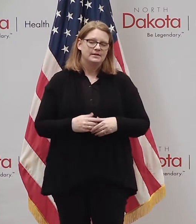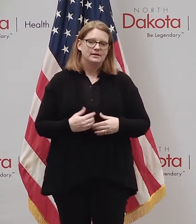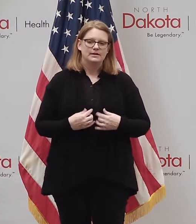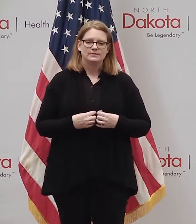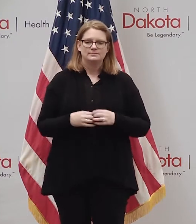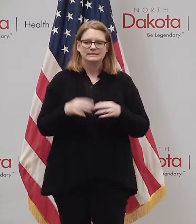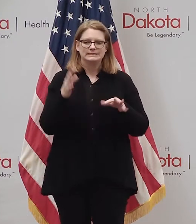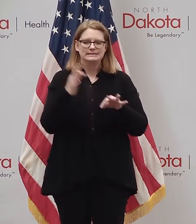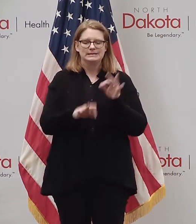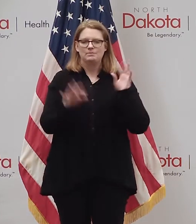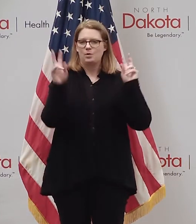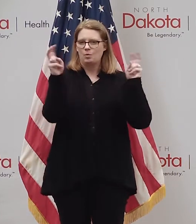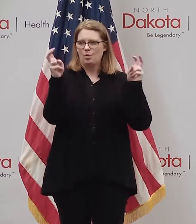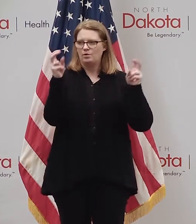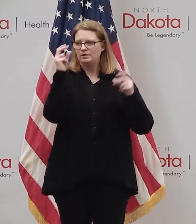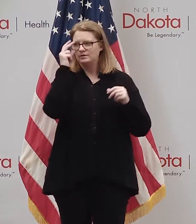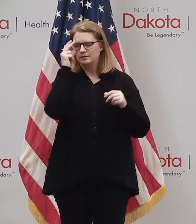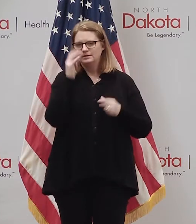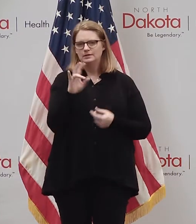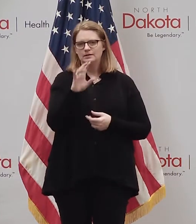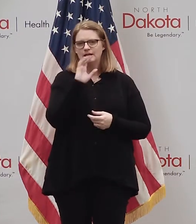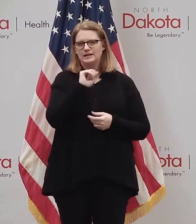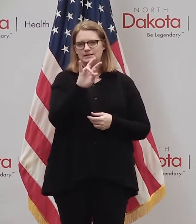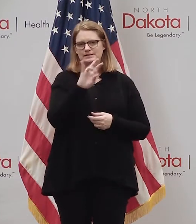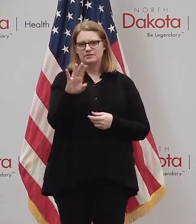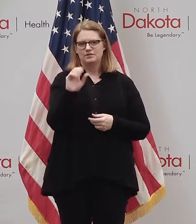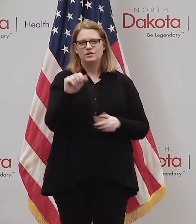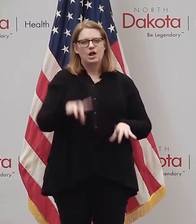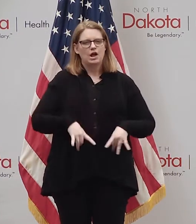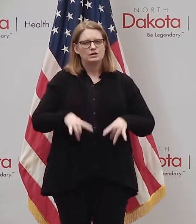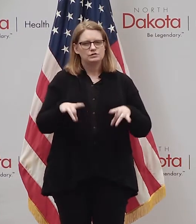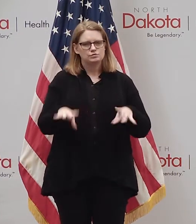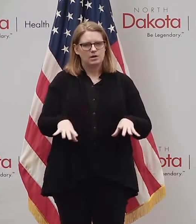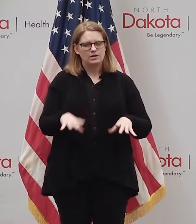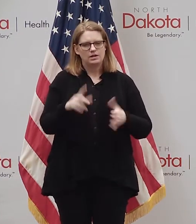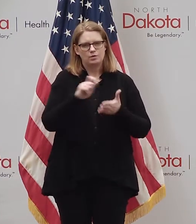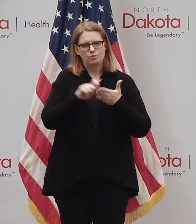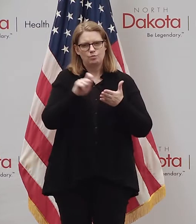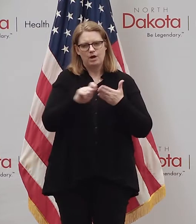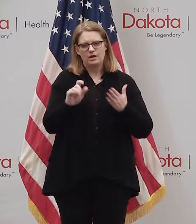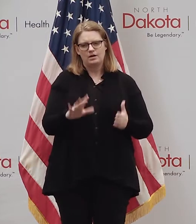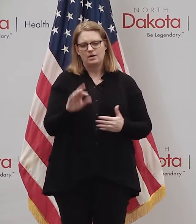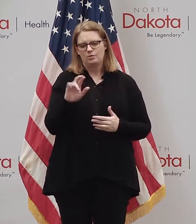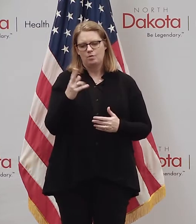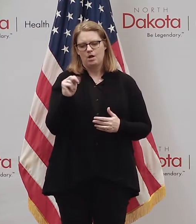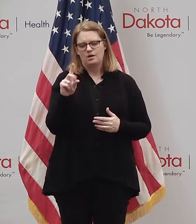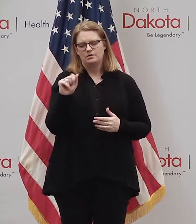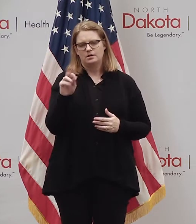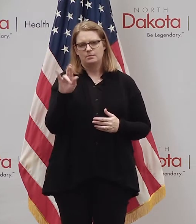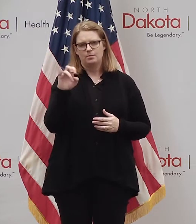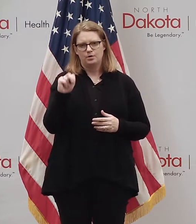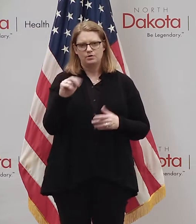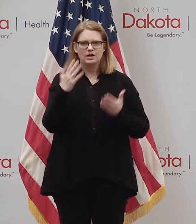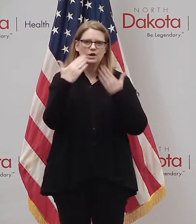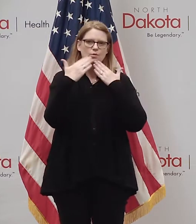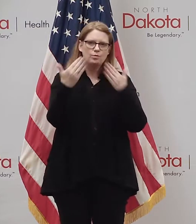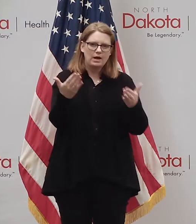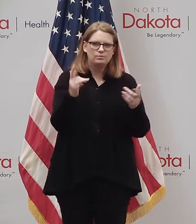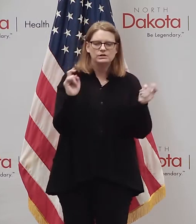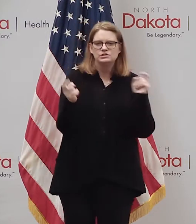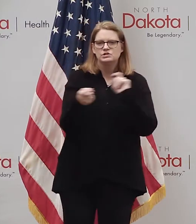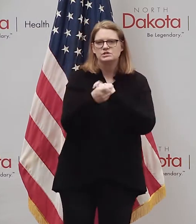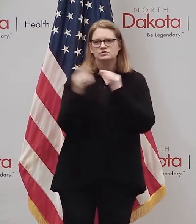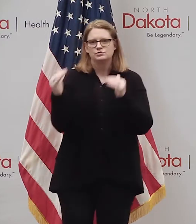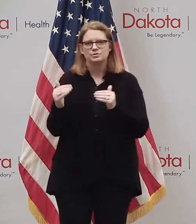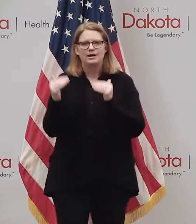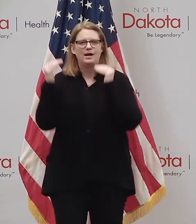Simple quote today comes from a 74-year-old Australian writer, Rhonda Byrne. She says, "Gratitude will shift you to a